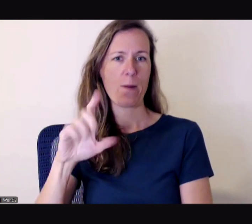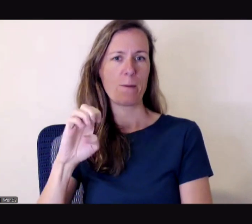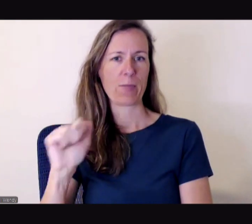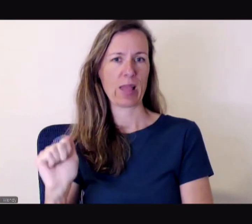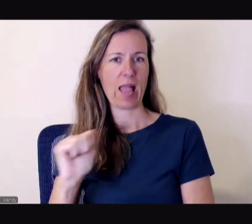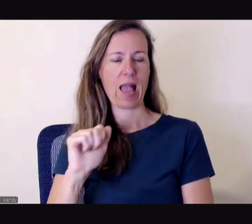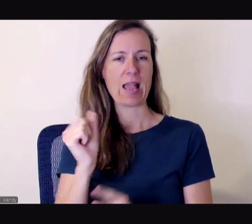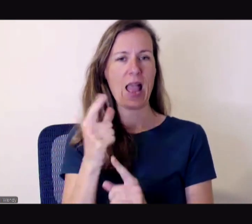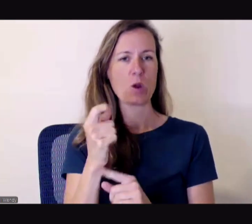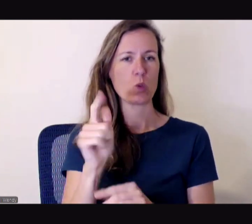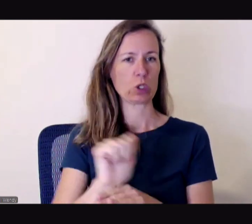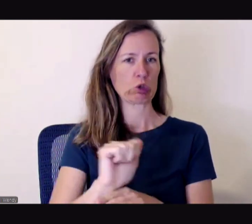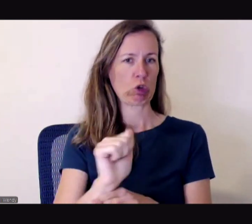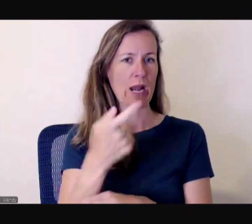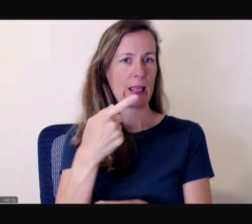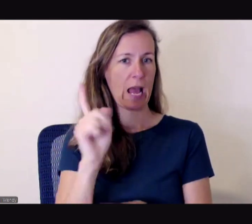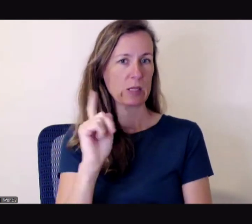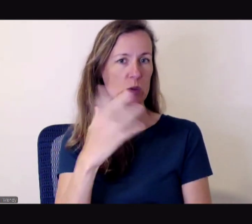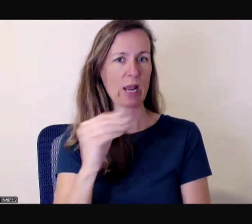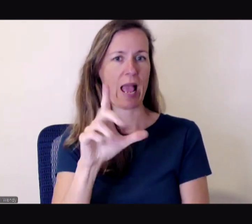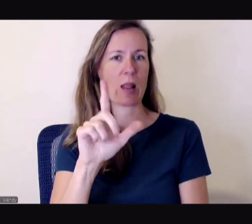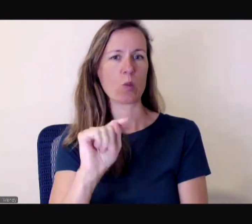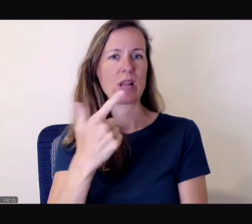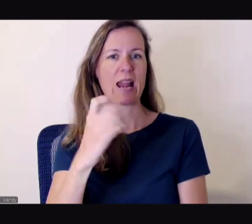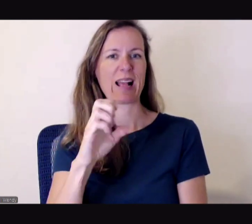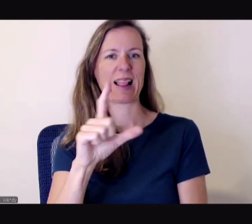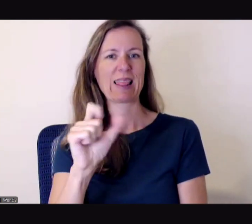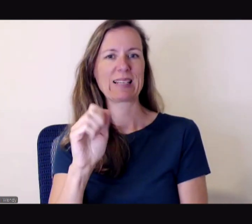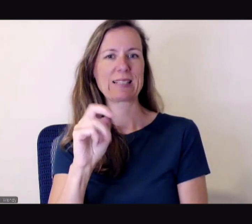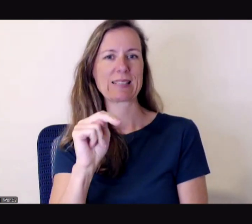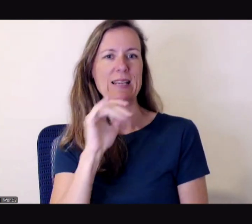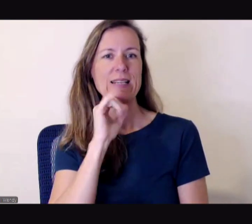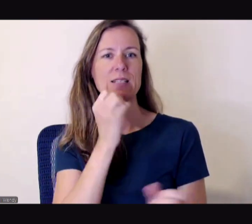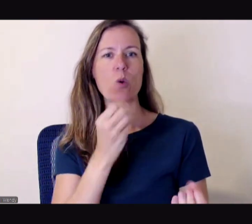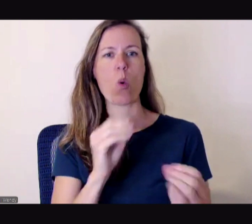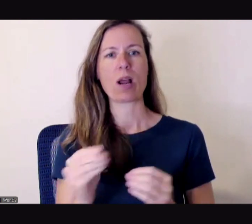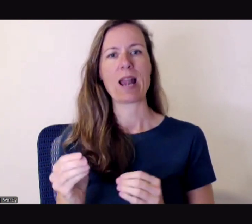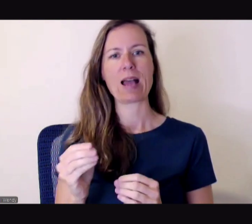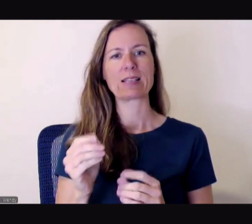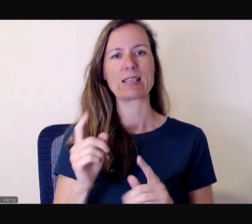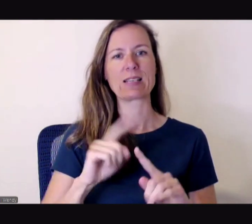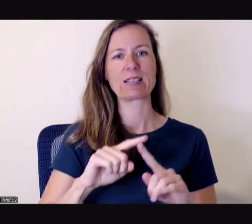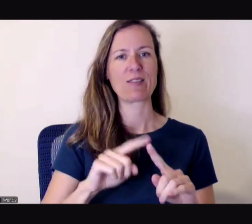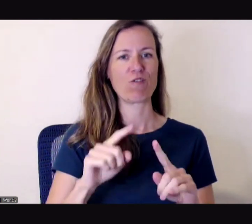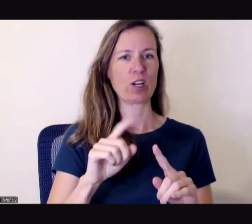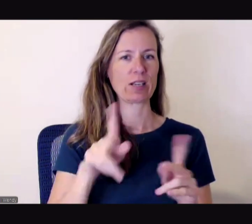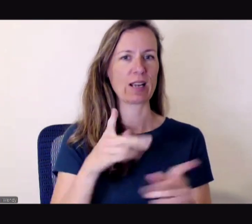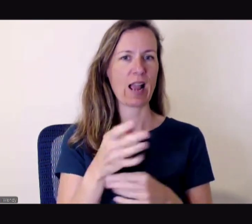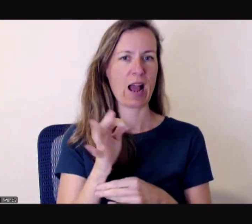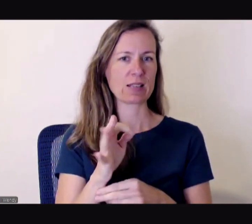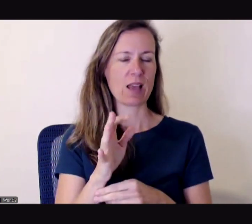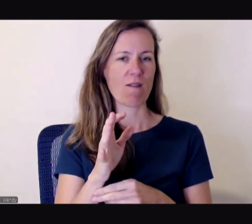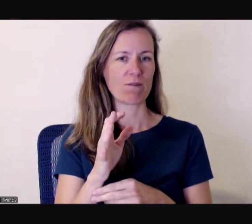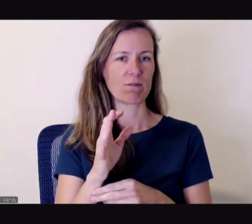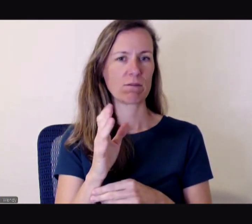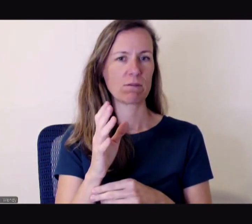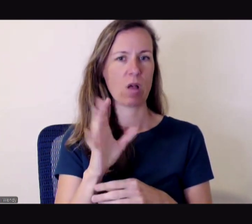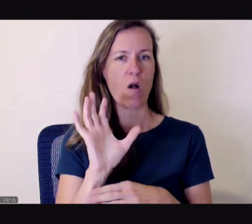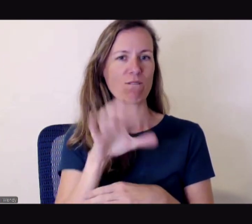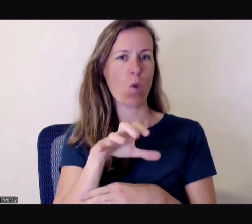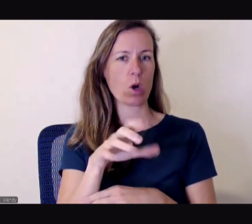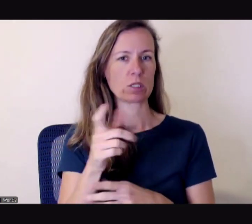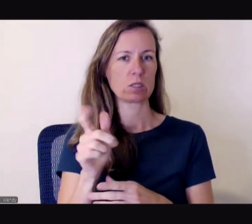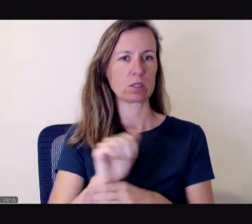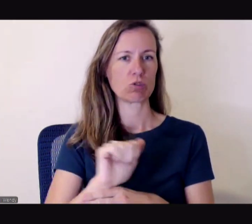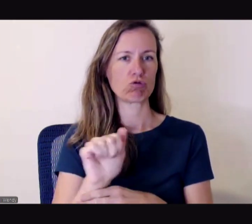force training, to include semunitions and scenario-based training that we will be inviting the mayor and council out